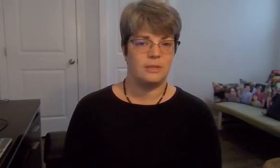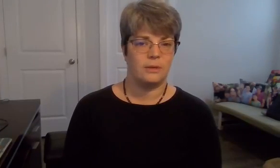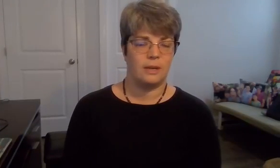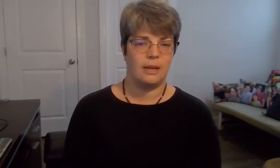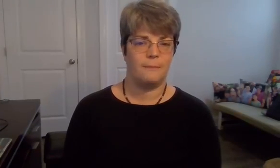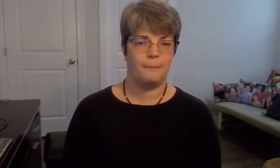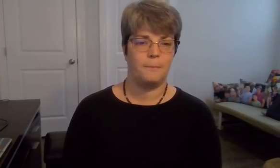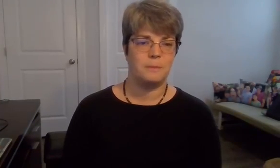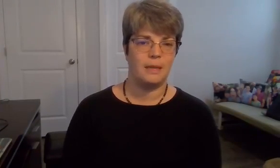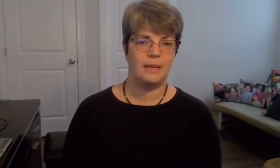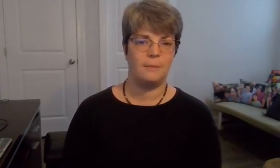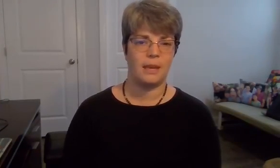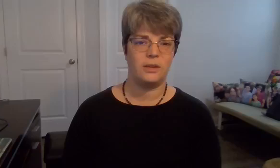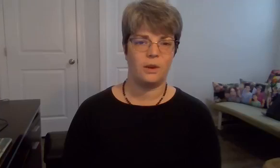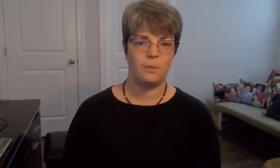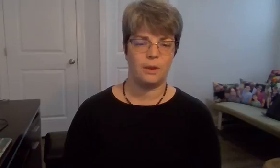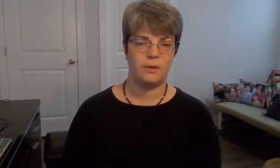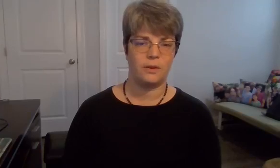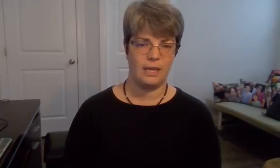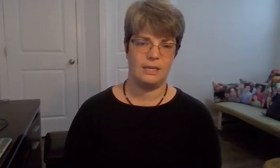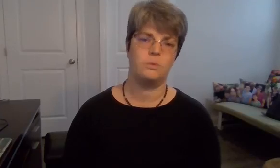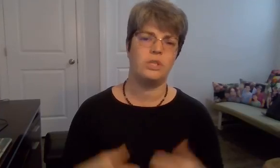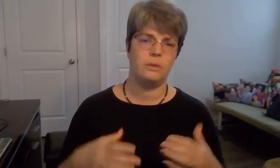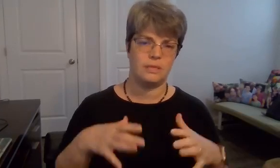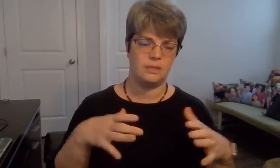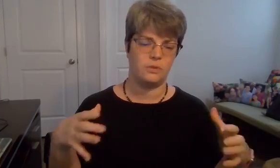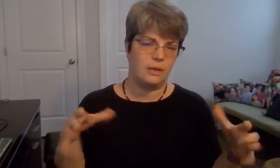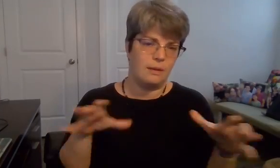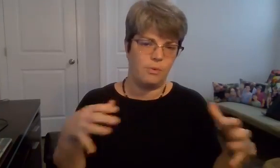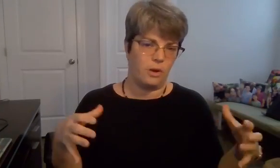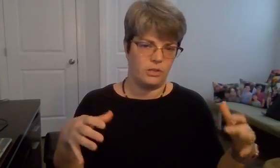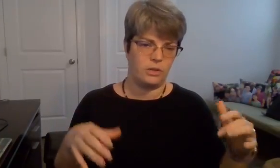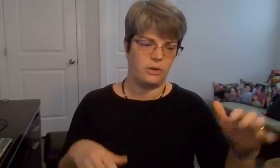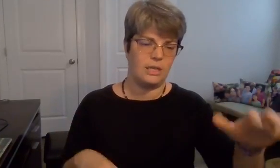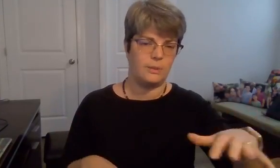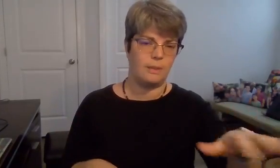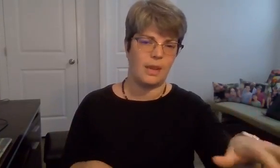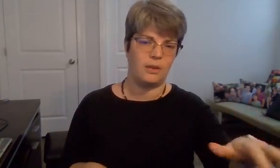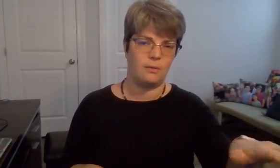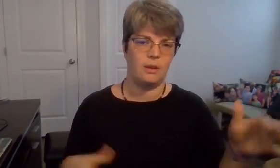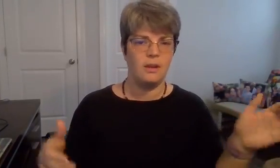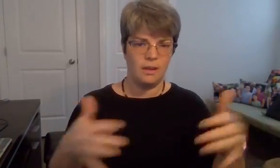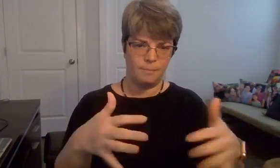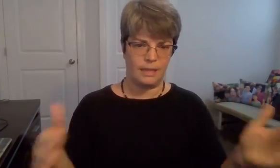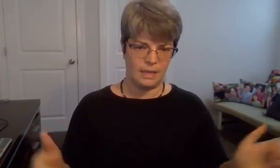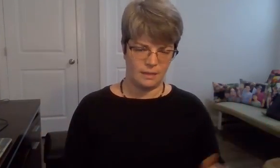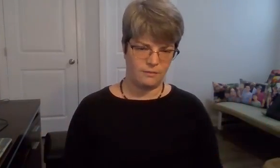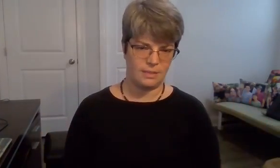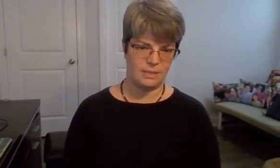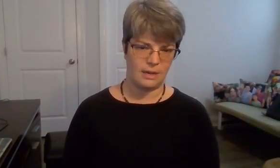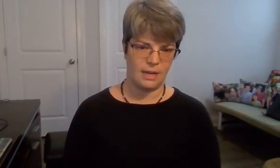sister was playing in the backyard with her kids. Well, she was in the screened-in porch, and her kids were in the backyard playing in the fenced area.